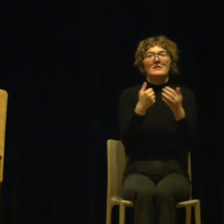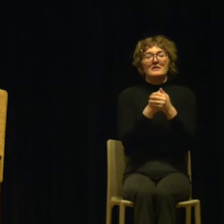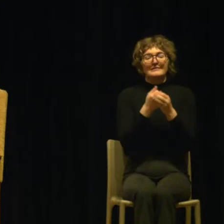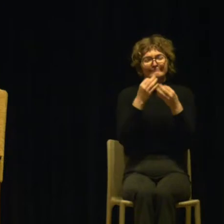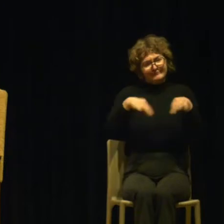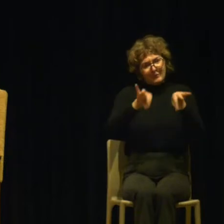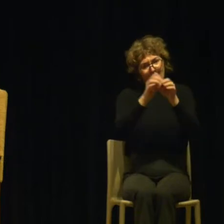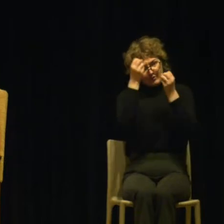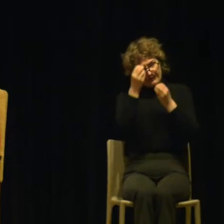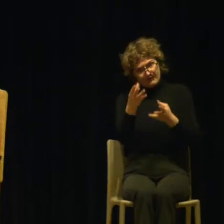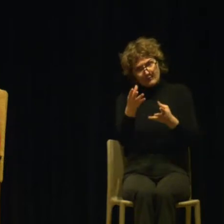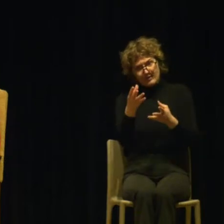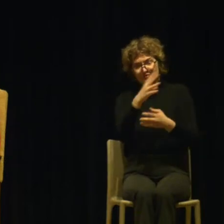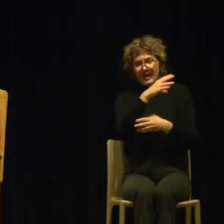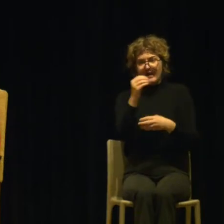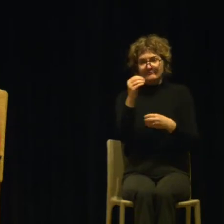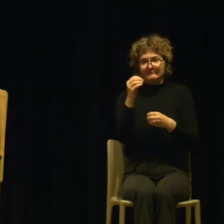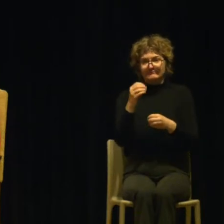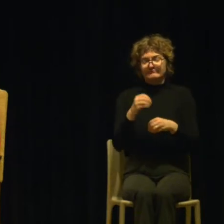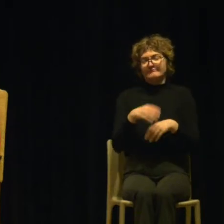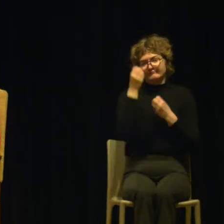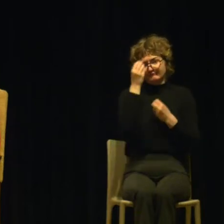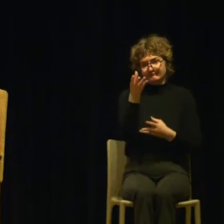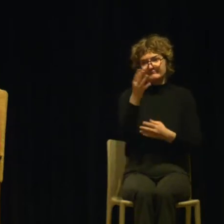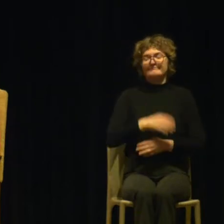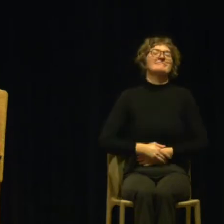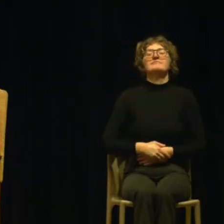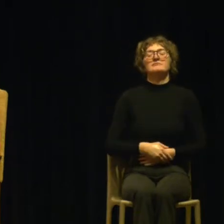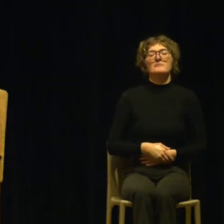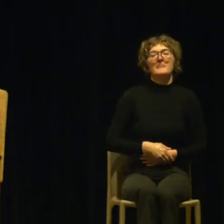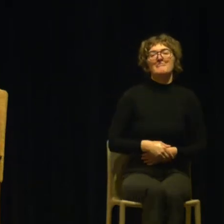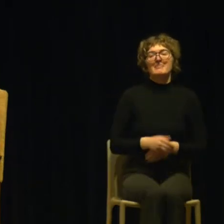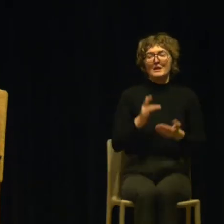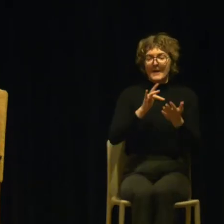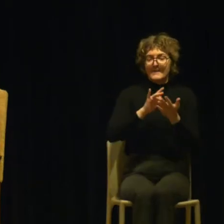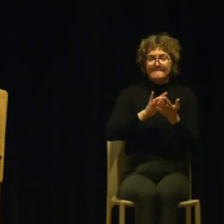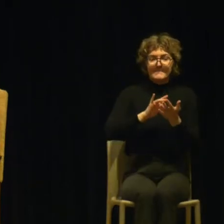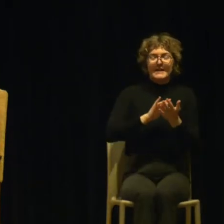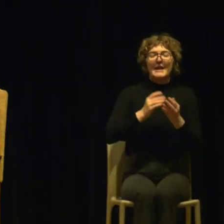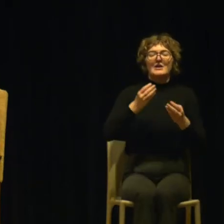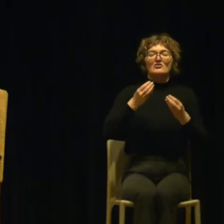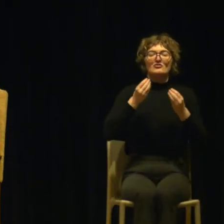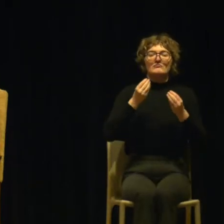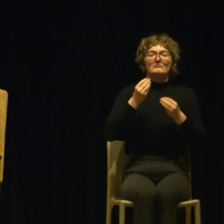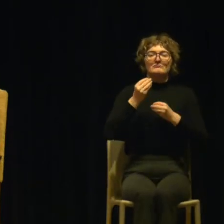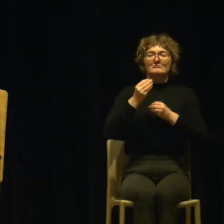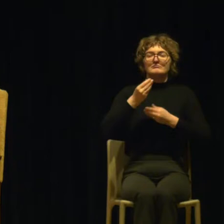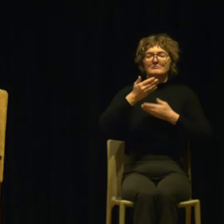information. And let me say this, because I think that the way that medicine is going today,